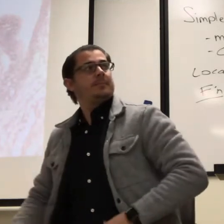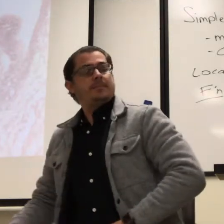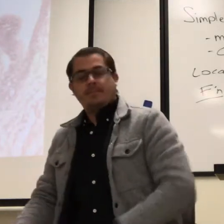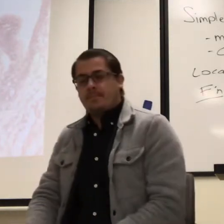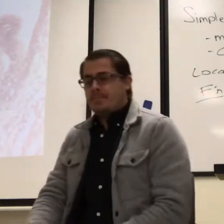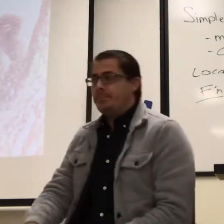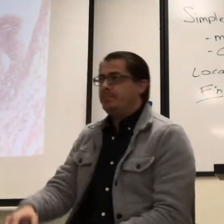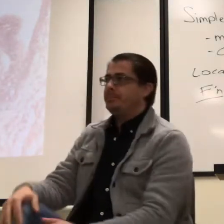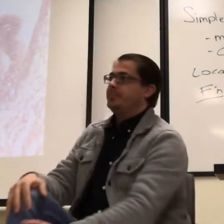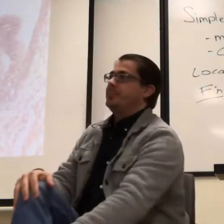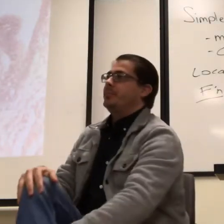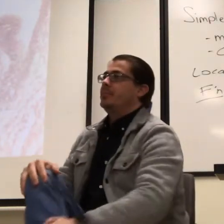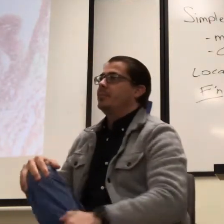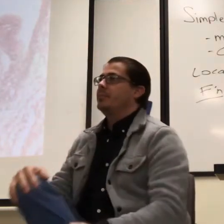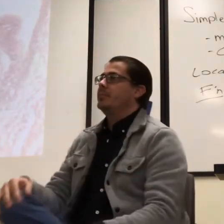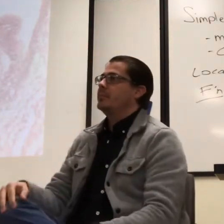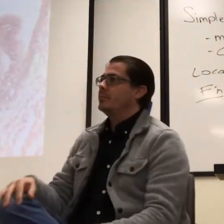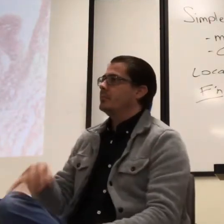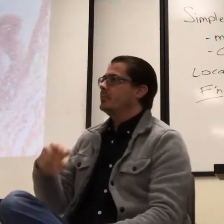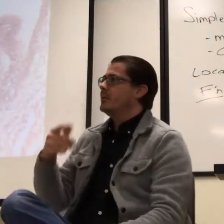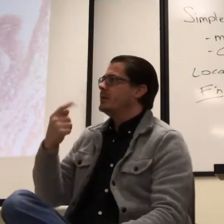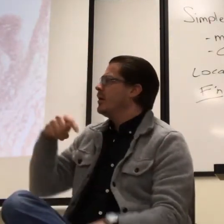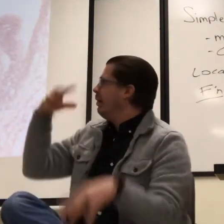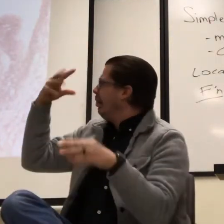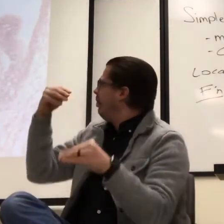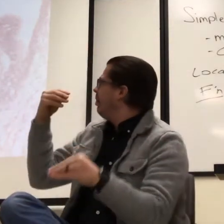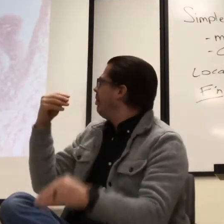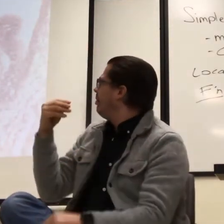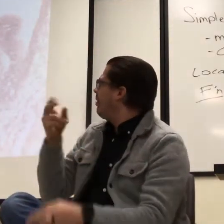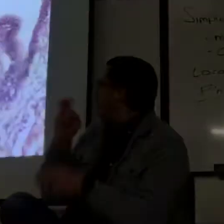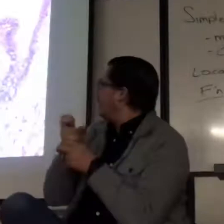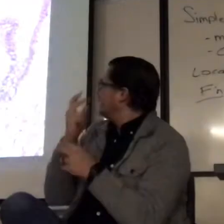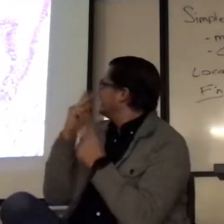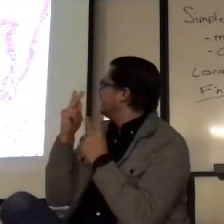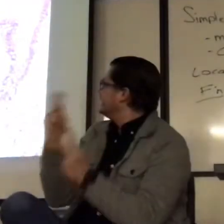let's see here. Let me turn the lights off for this one, it's kind of hard to